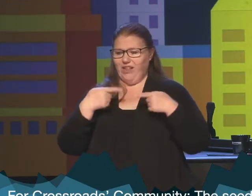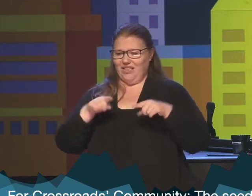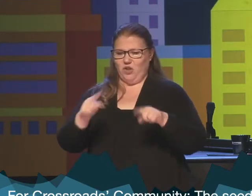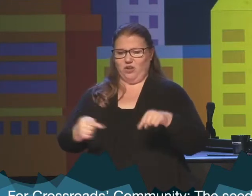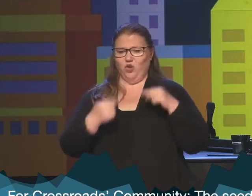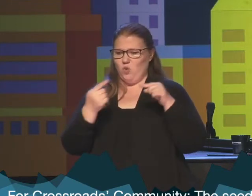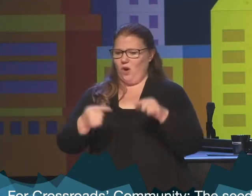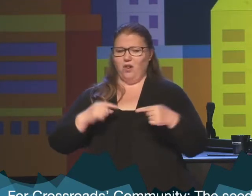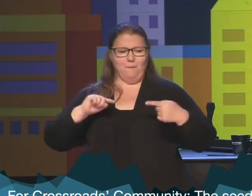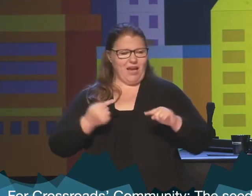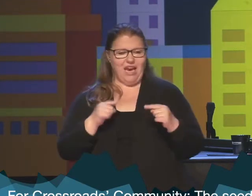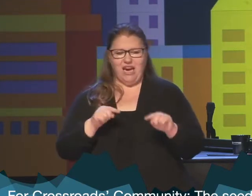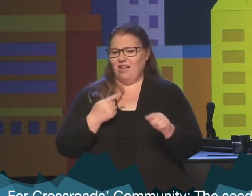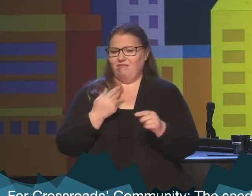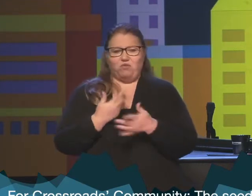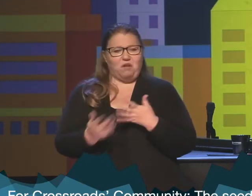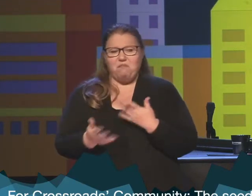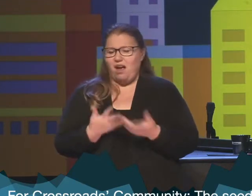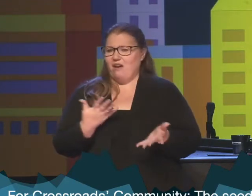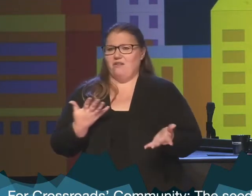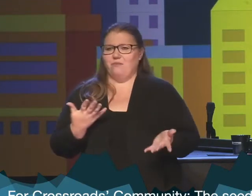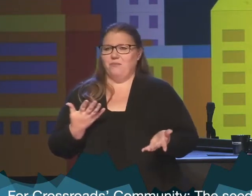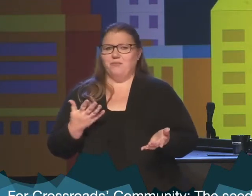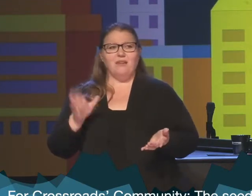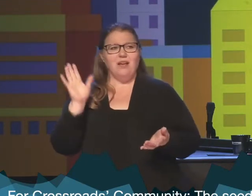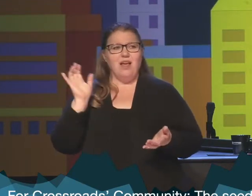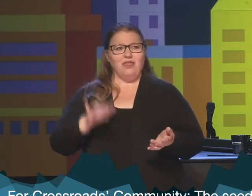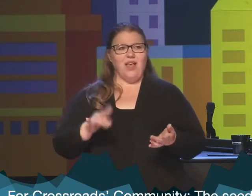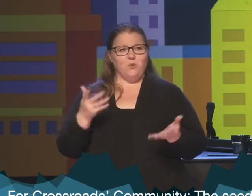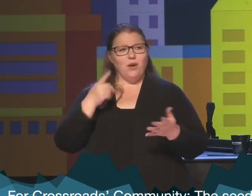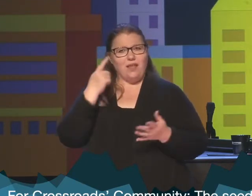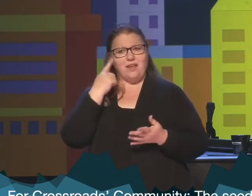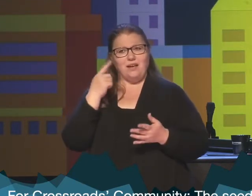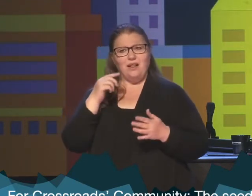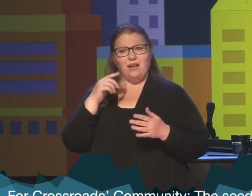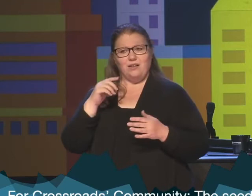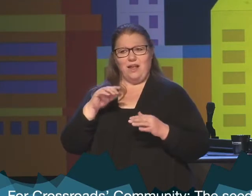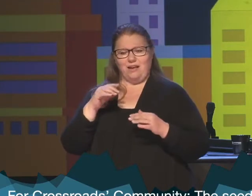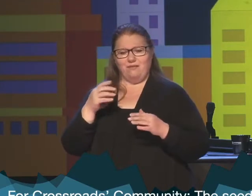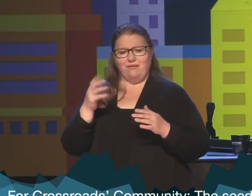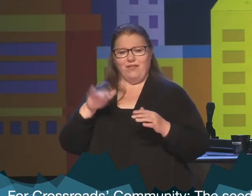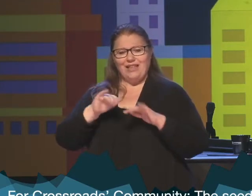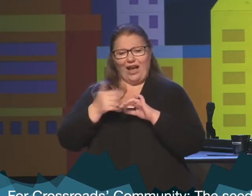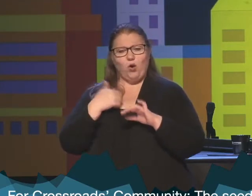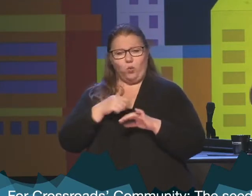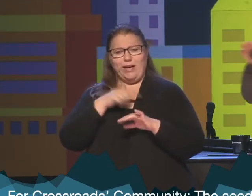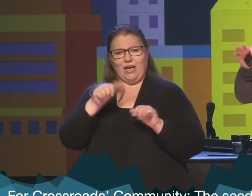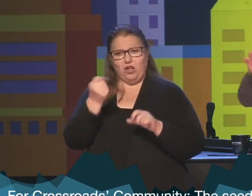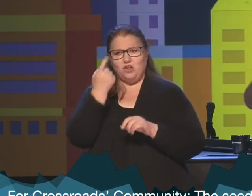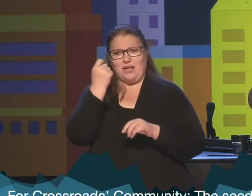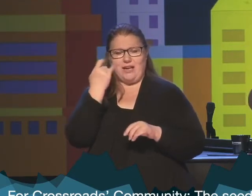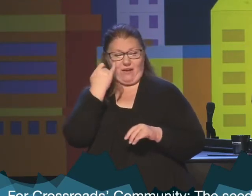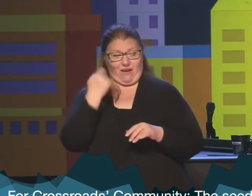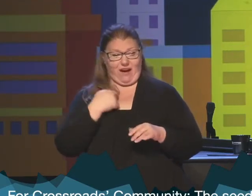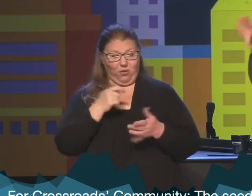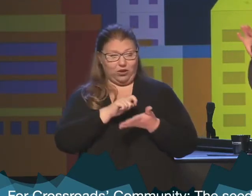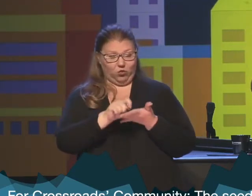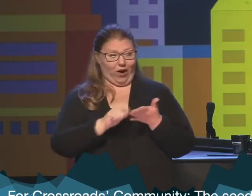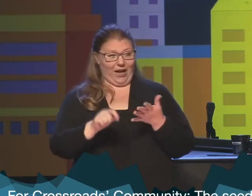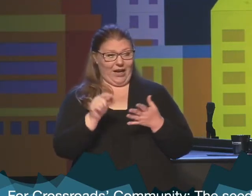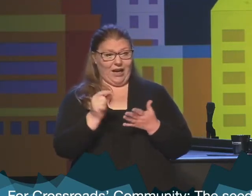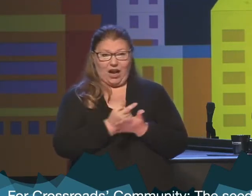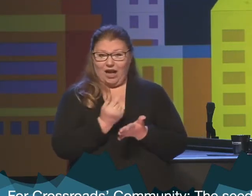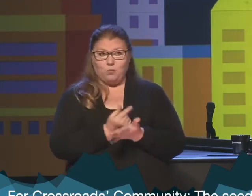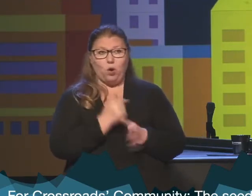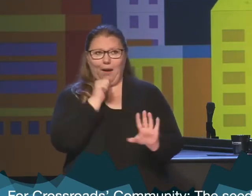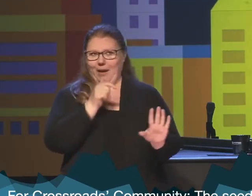all of it, okay? So that's what I think we could take this as. If we're applying it, I would say, like, if I were writing a gospel, which I'm not, but